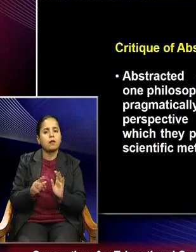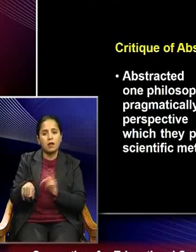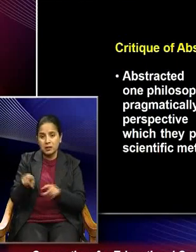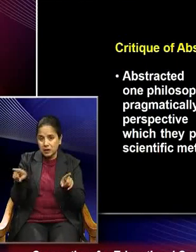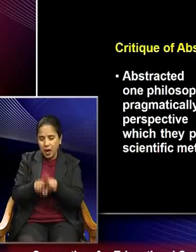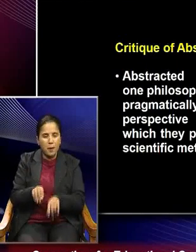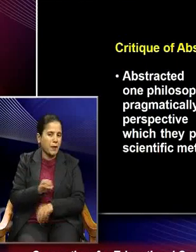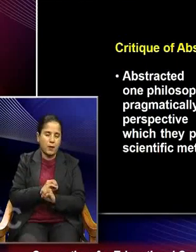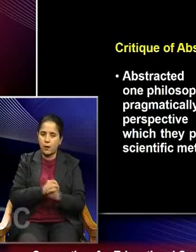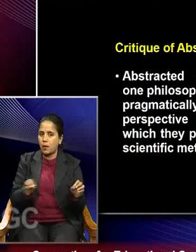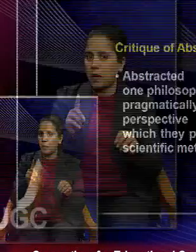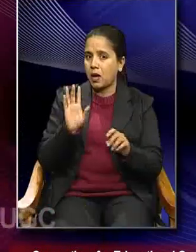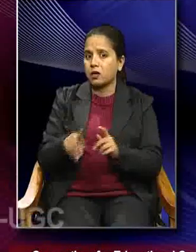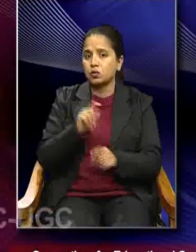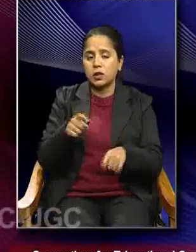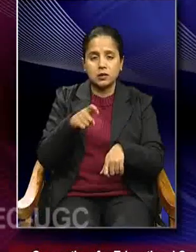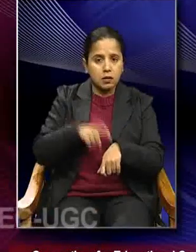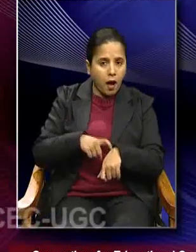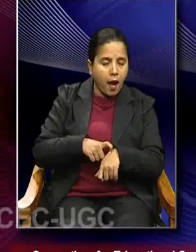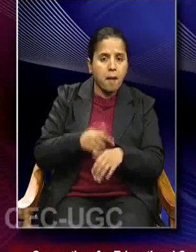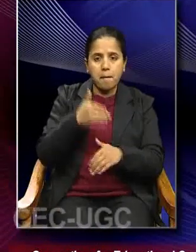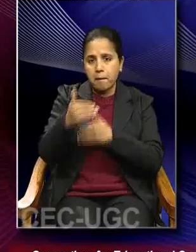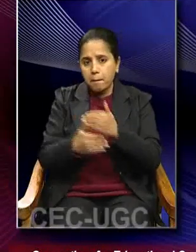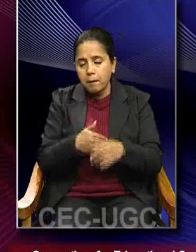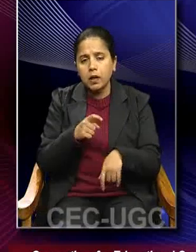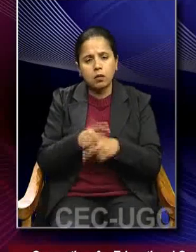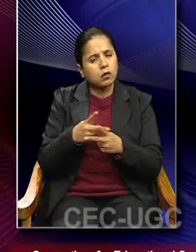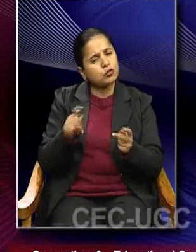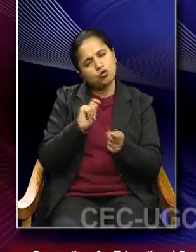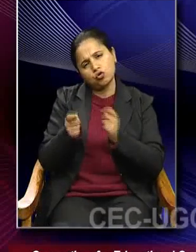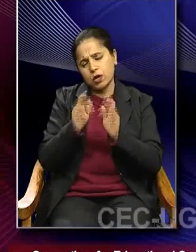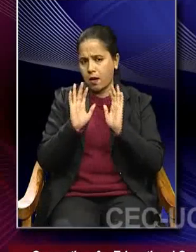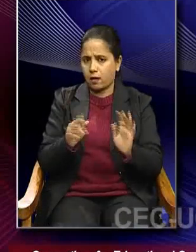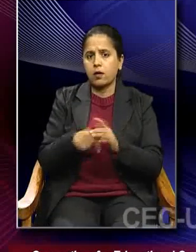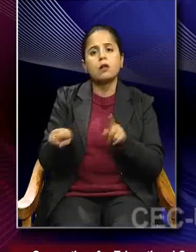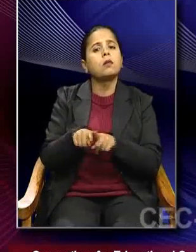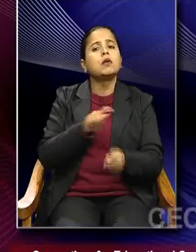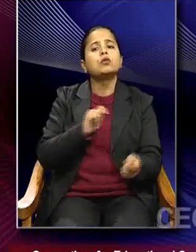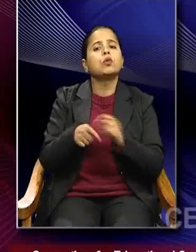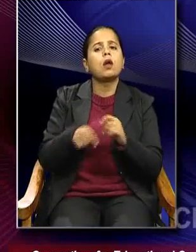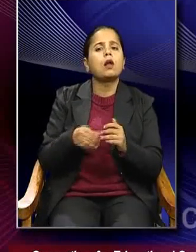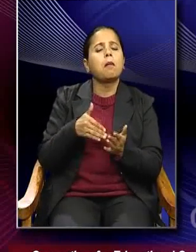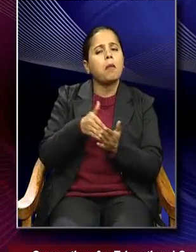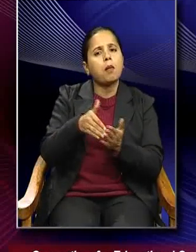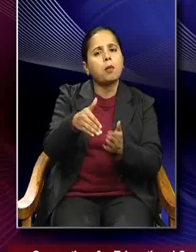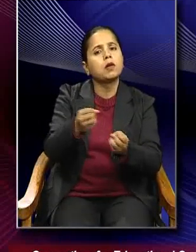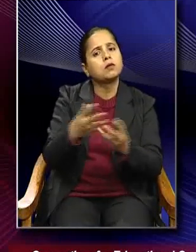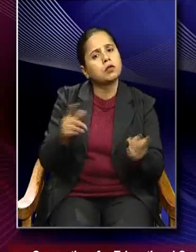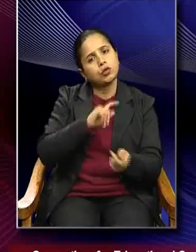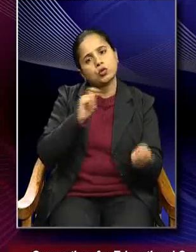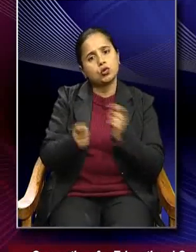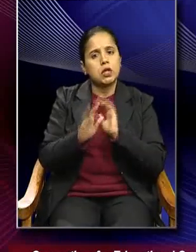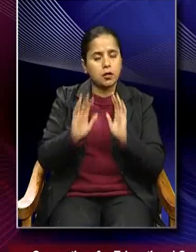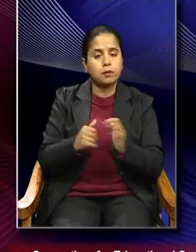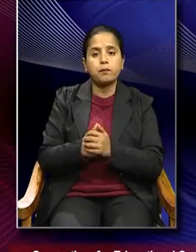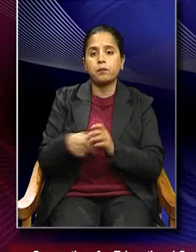same. It changes with space, it changes with time, and it also changes constantly. So to kind